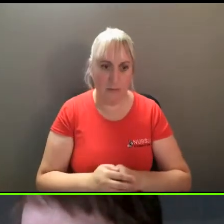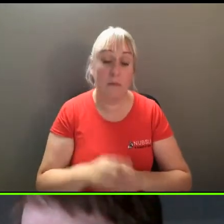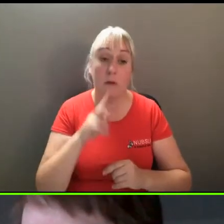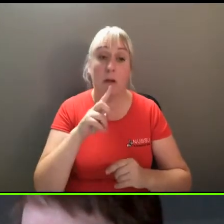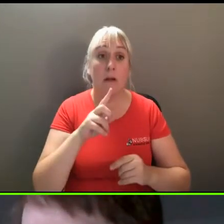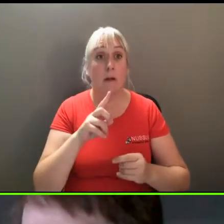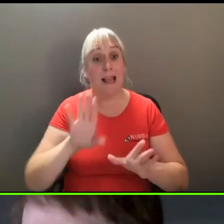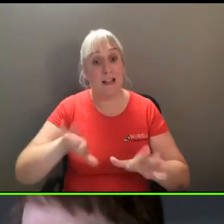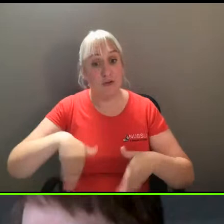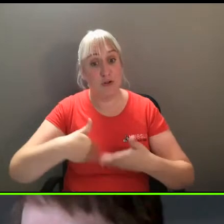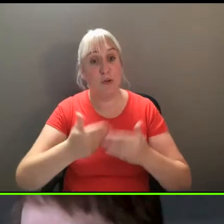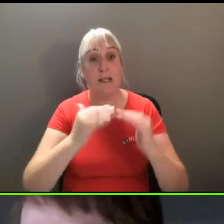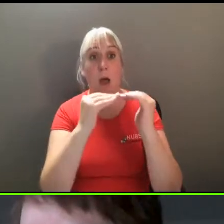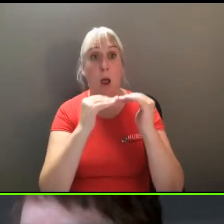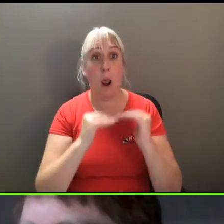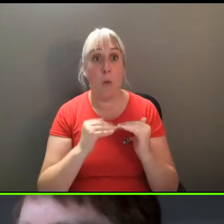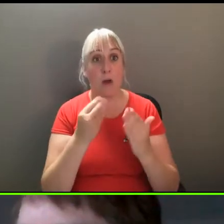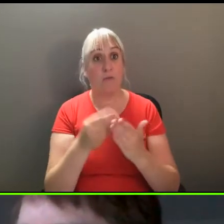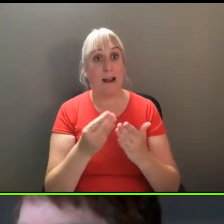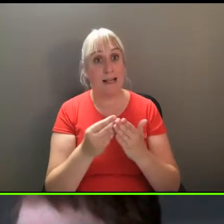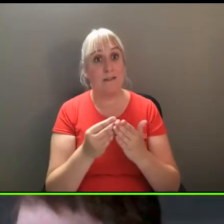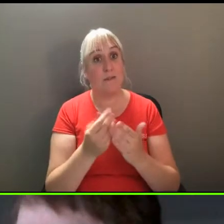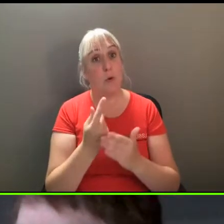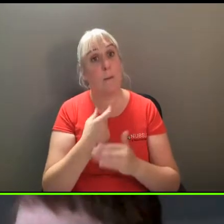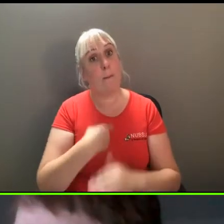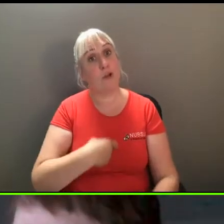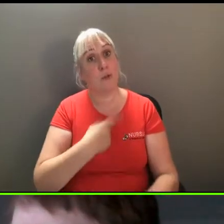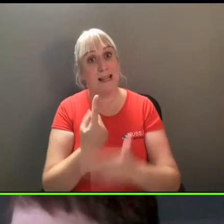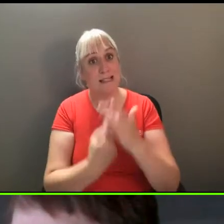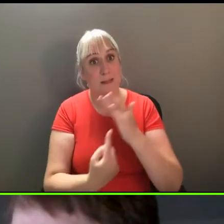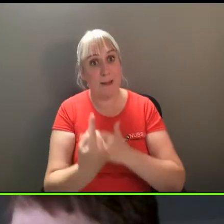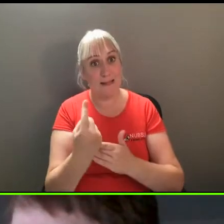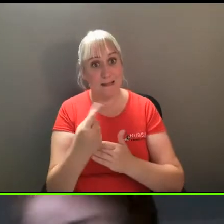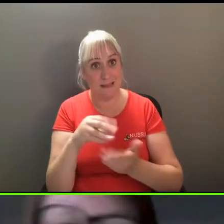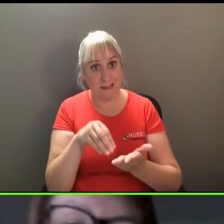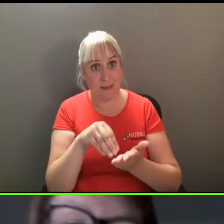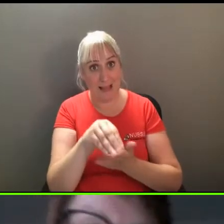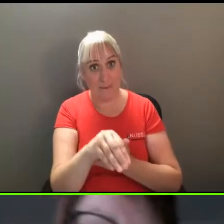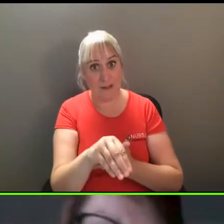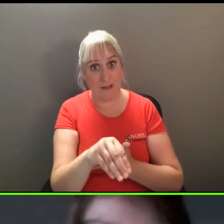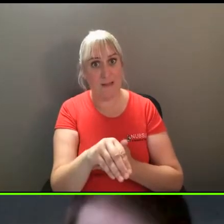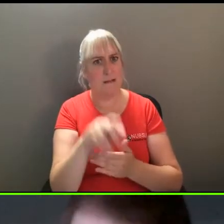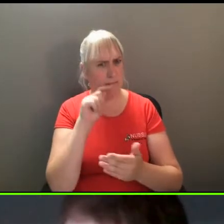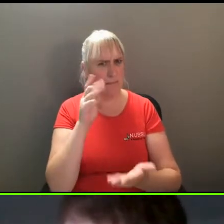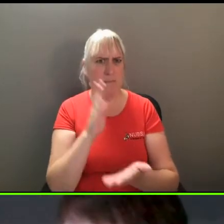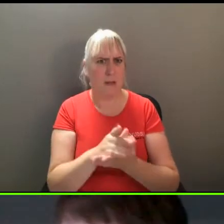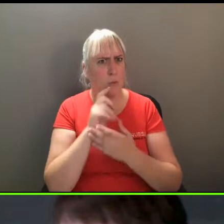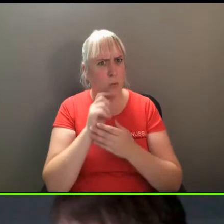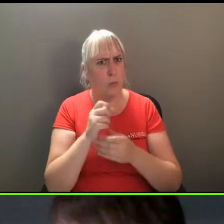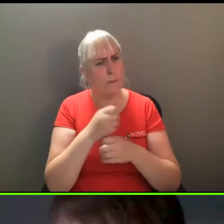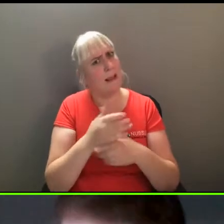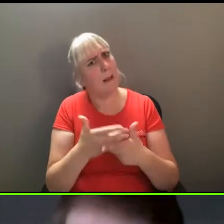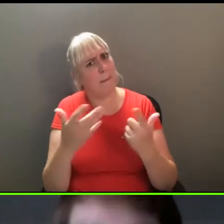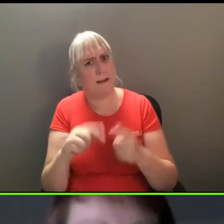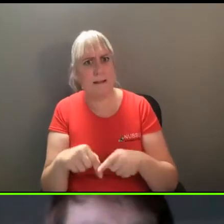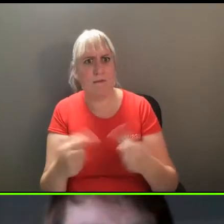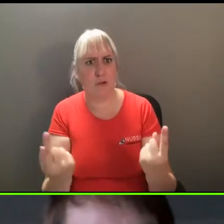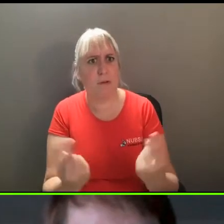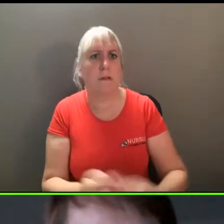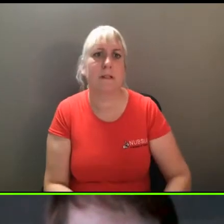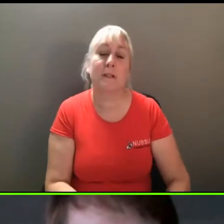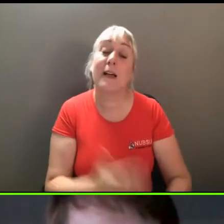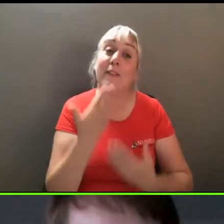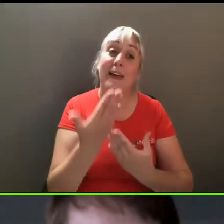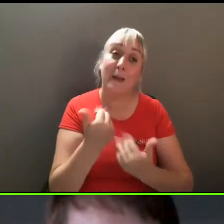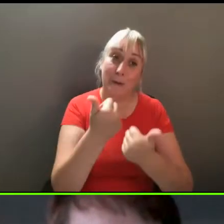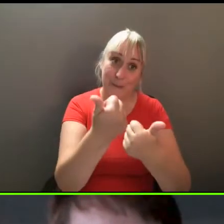rate for personal independence payment like there was for disability living allowance would make a real difference. So thank you, Patrick.